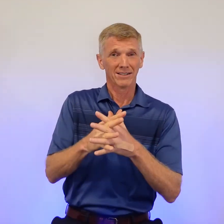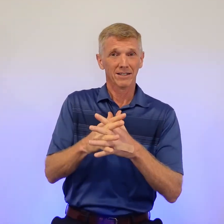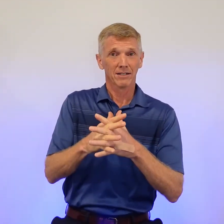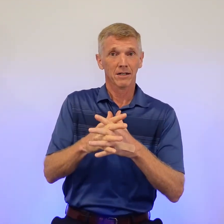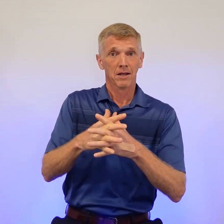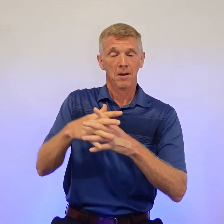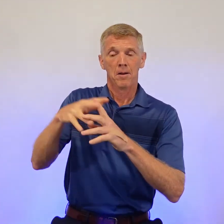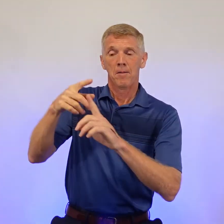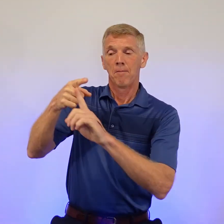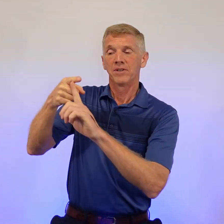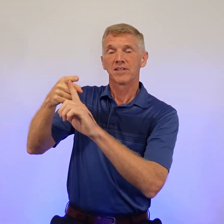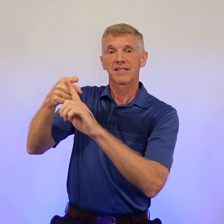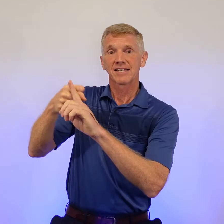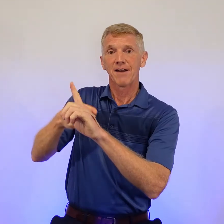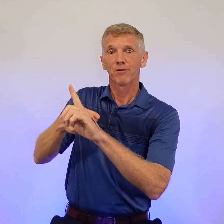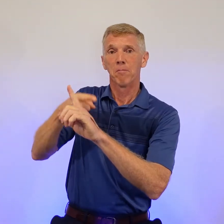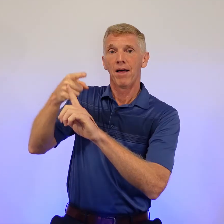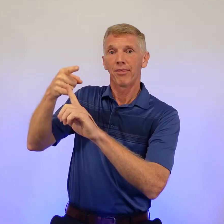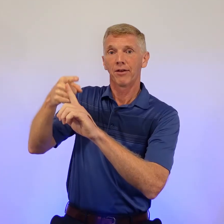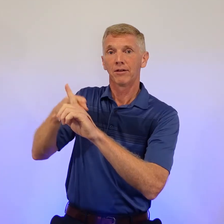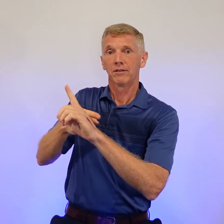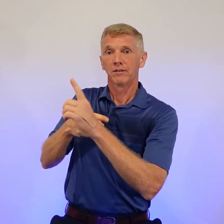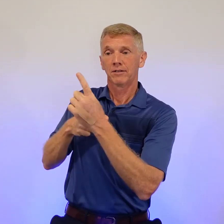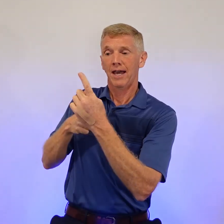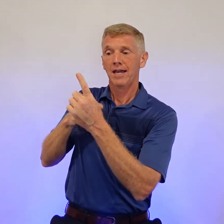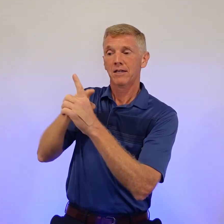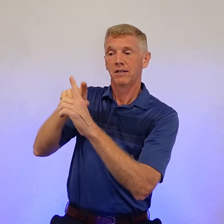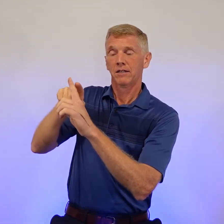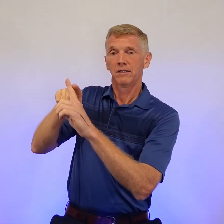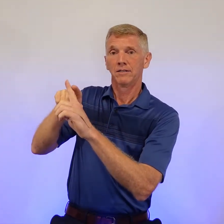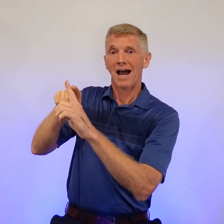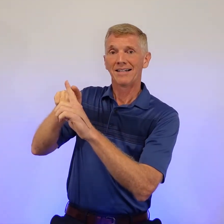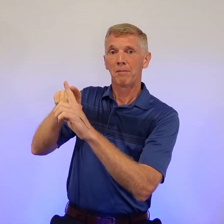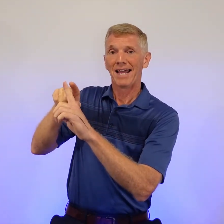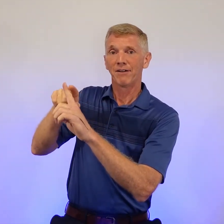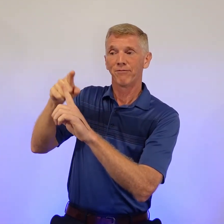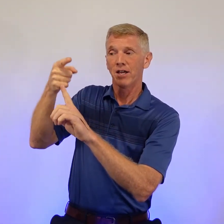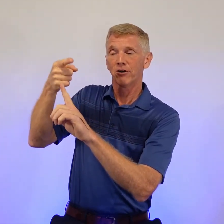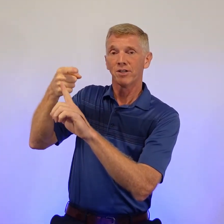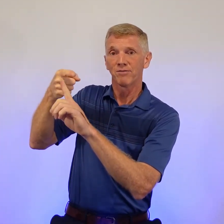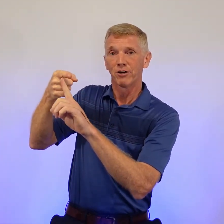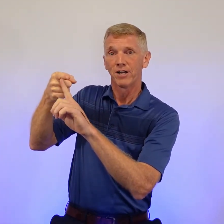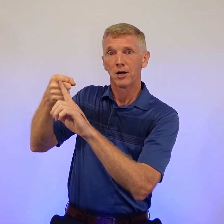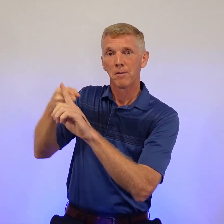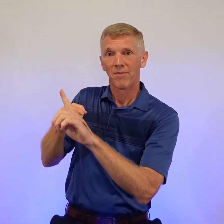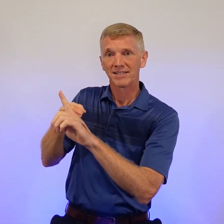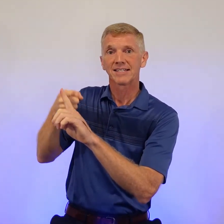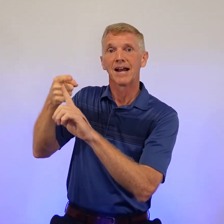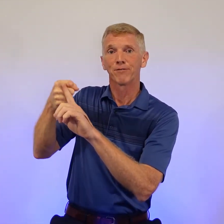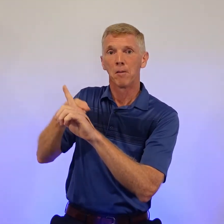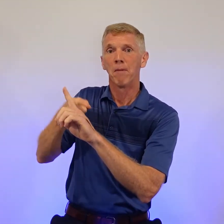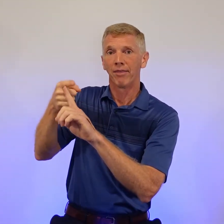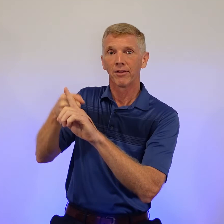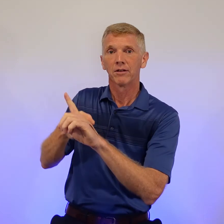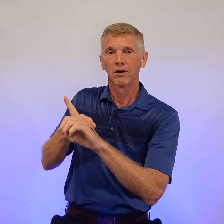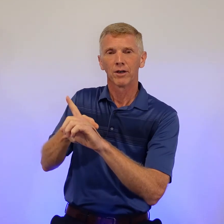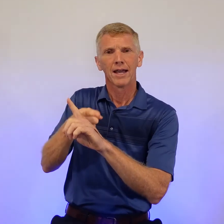Pregnant, this is the sign for month, okay? Non-dominant hand finger, this finger here, that's the sign for a month, okay?